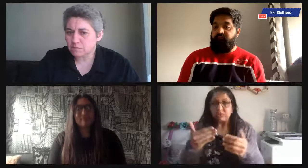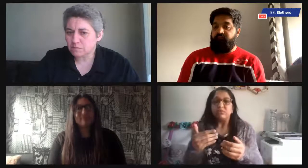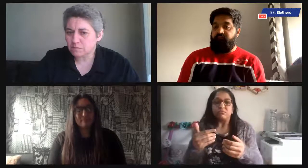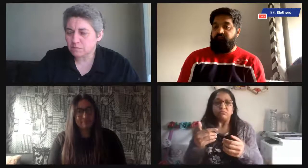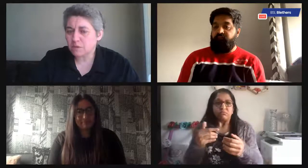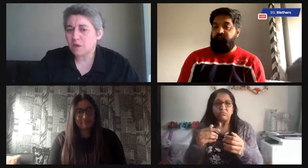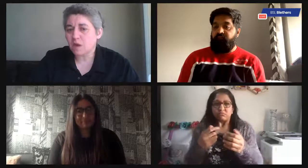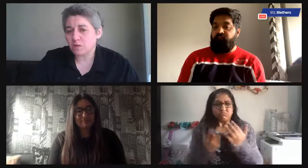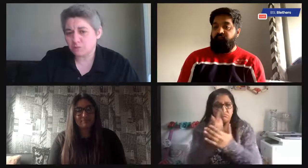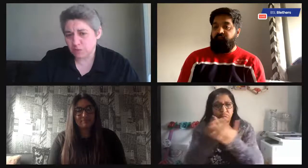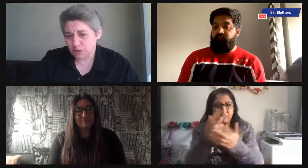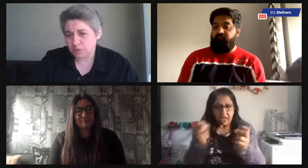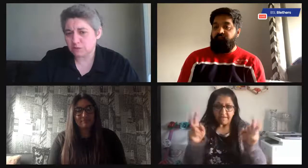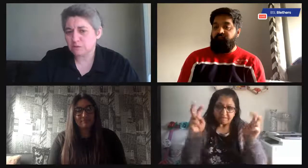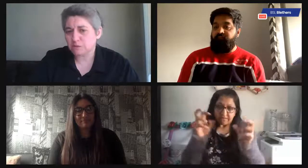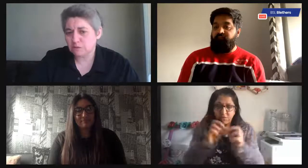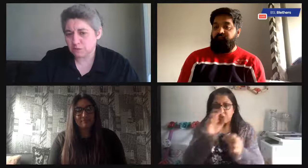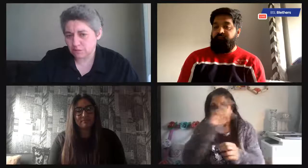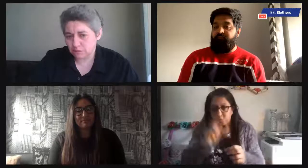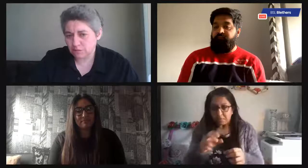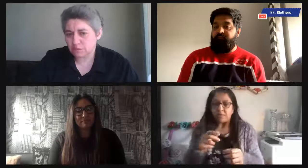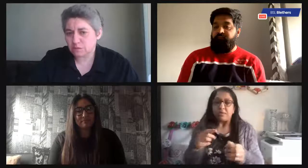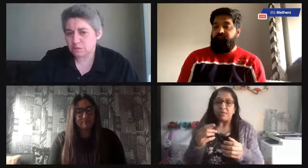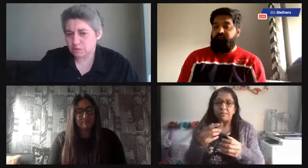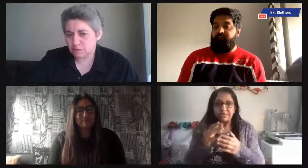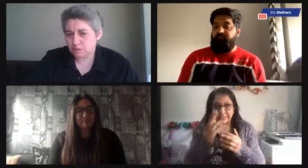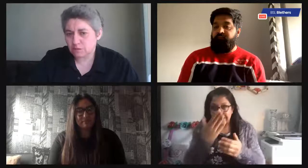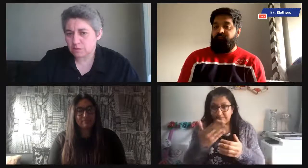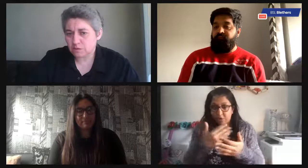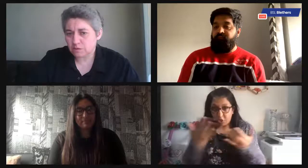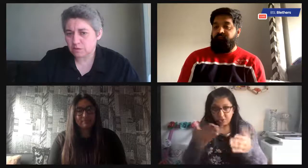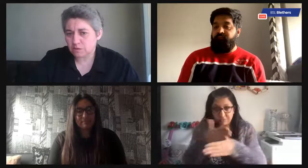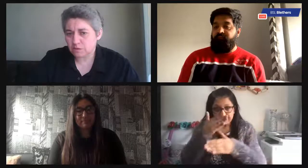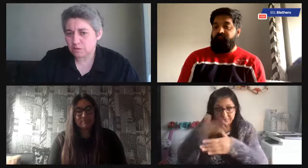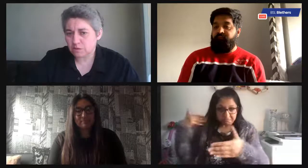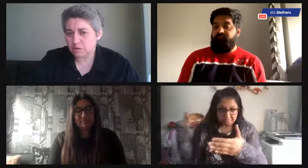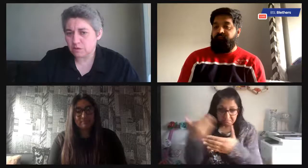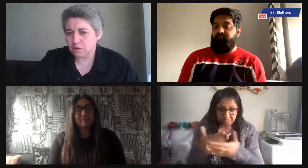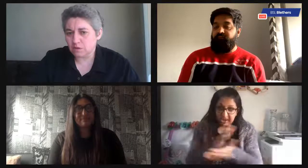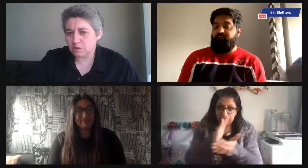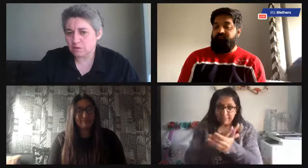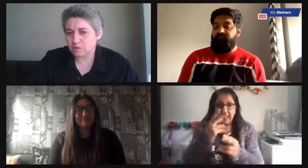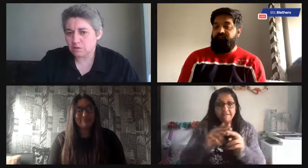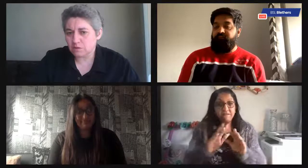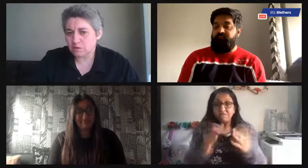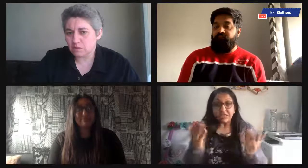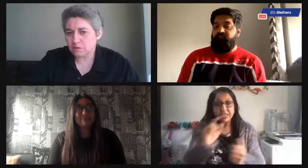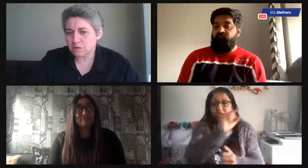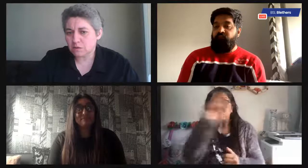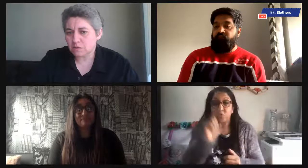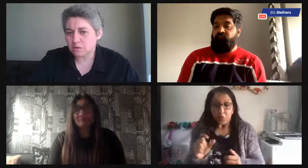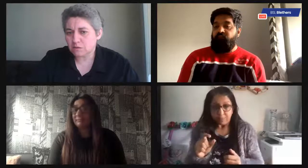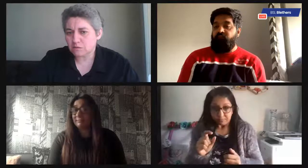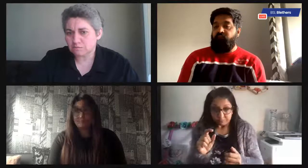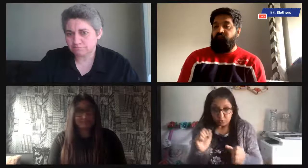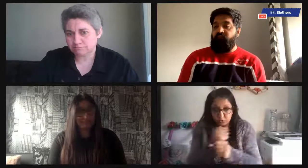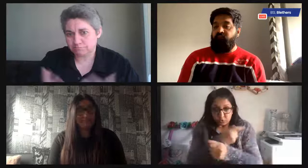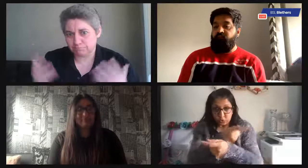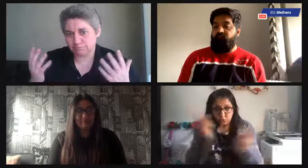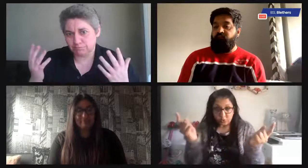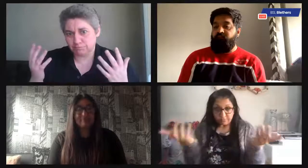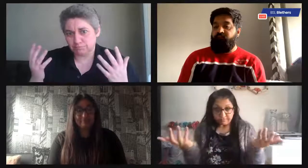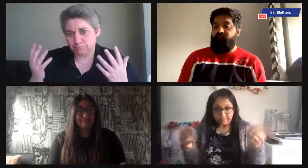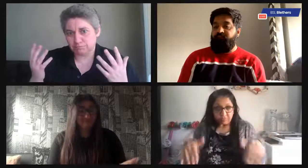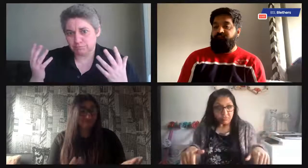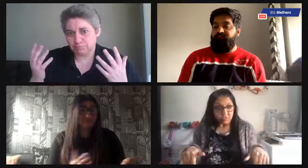and teach them how to actually basically use Zoom, and also in a real practical way.